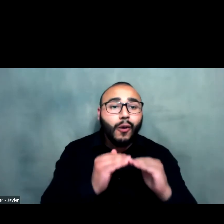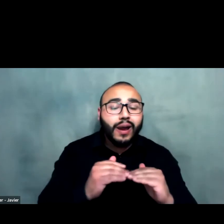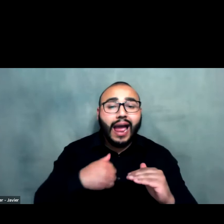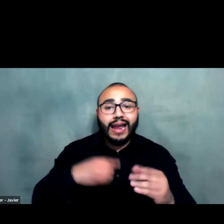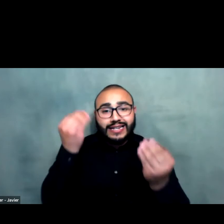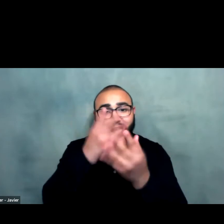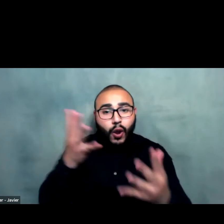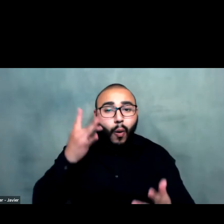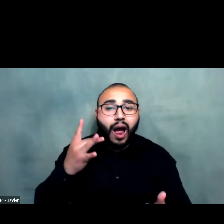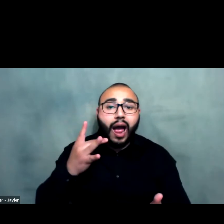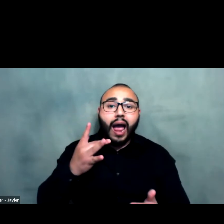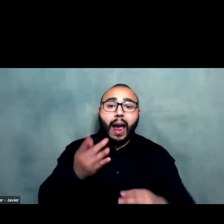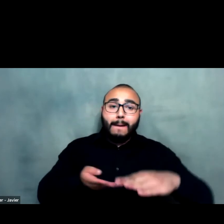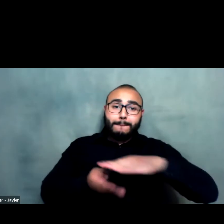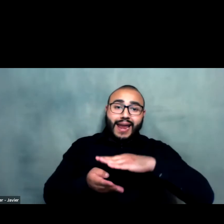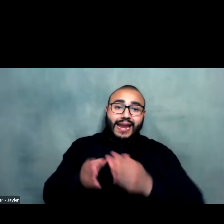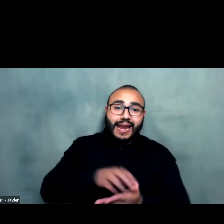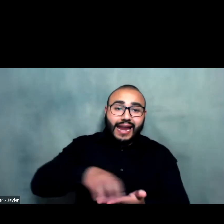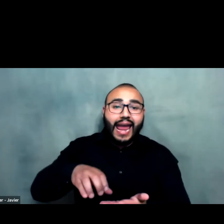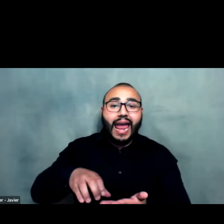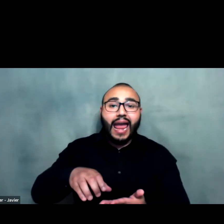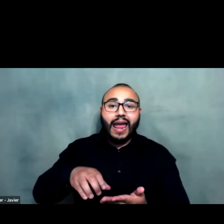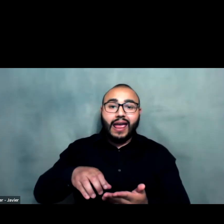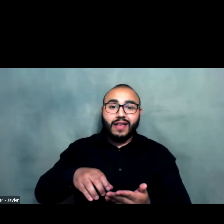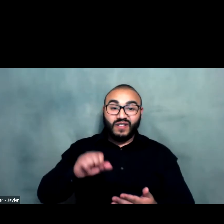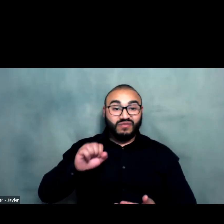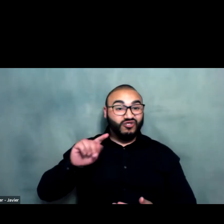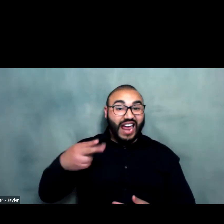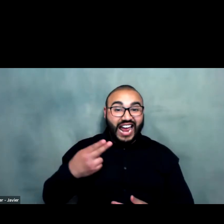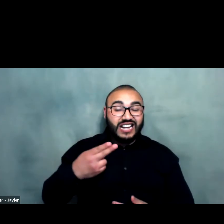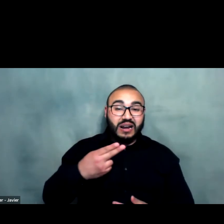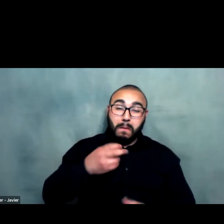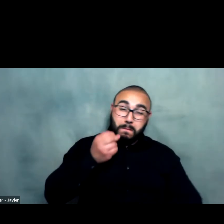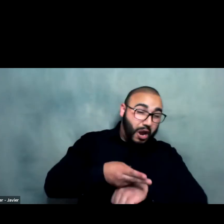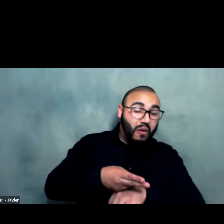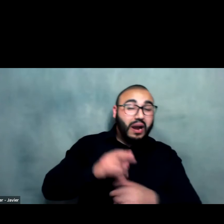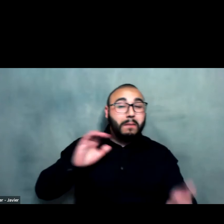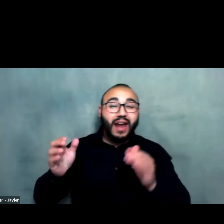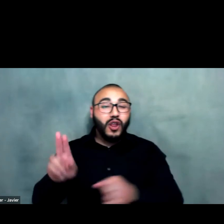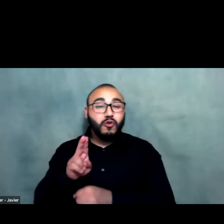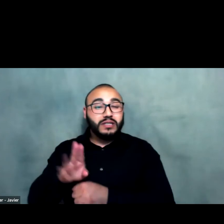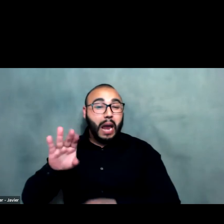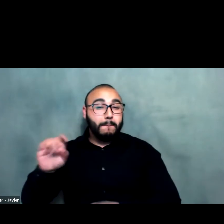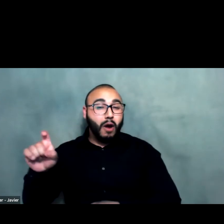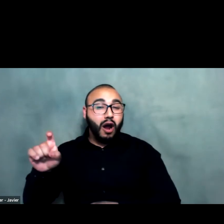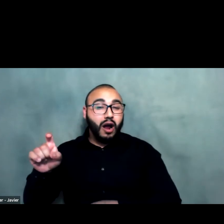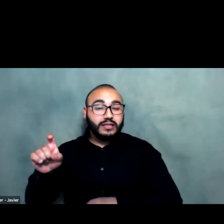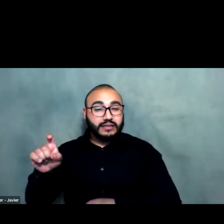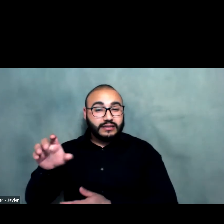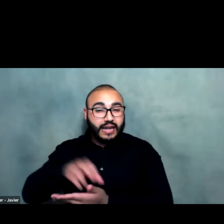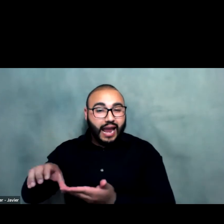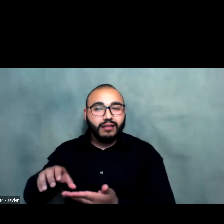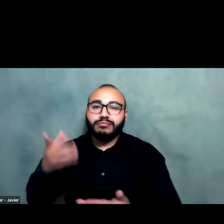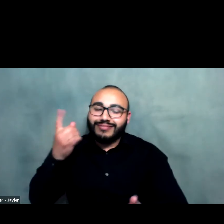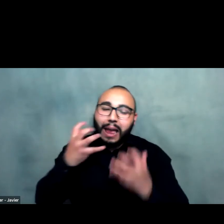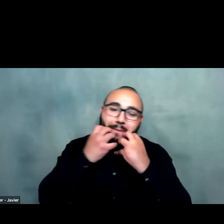from scratch is far superior than baking cake from a box of Betty Crocker. You know, I'm really passionate about baking. But